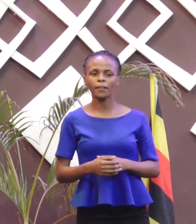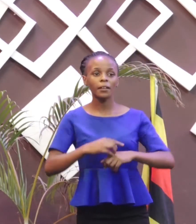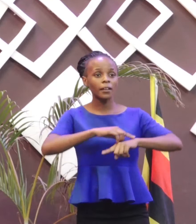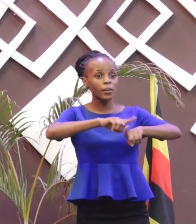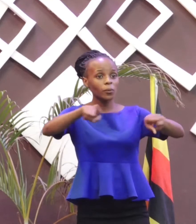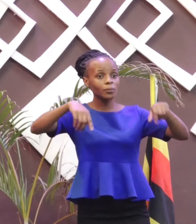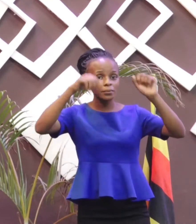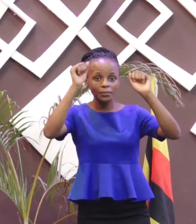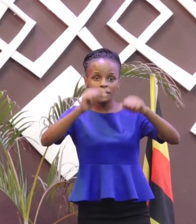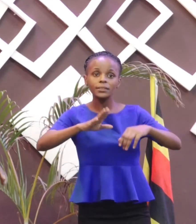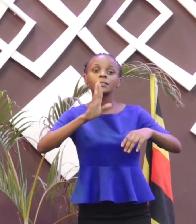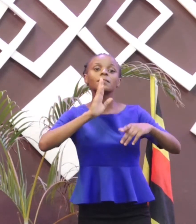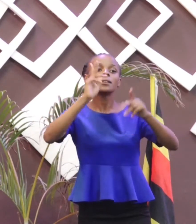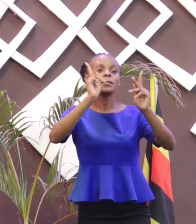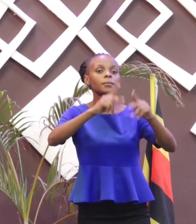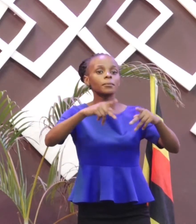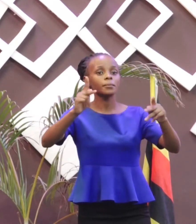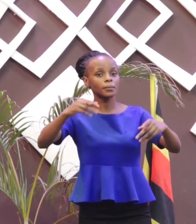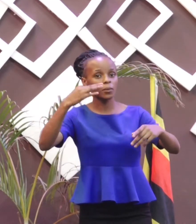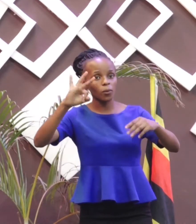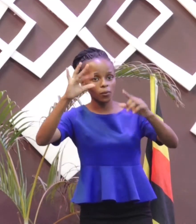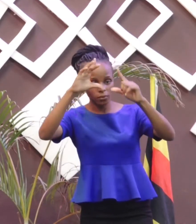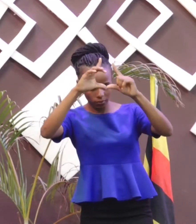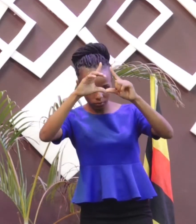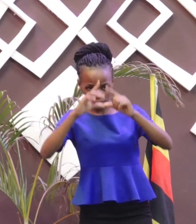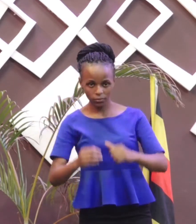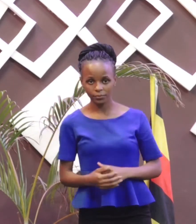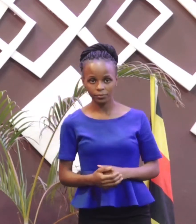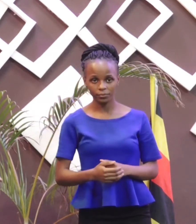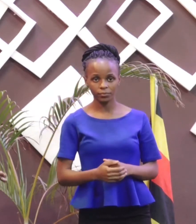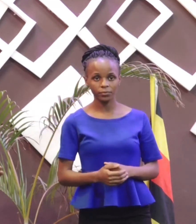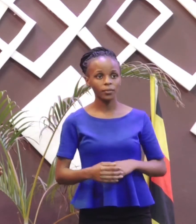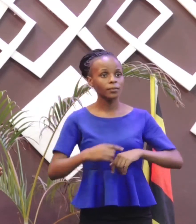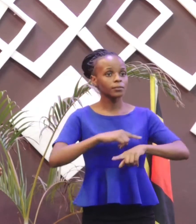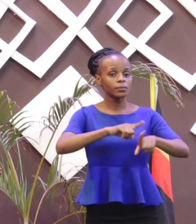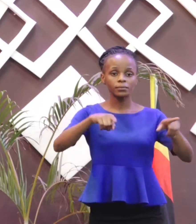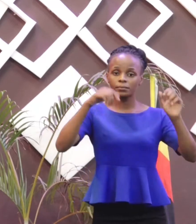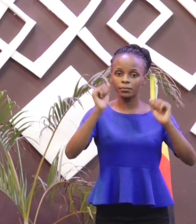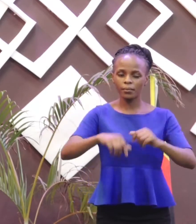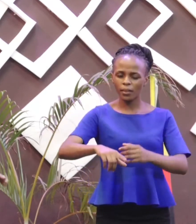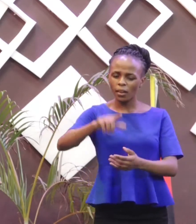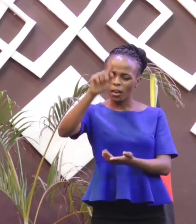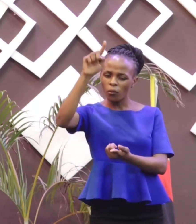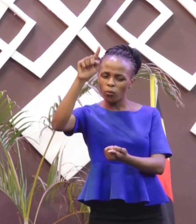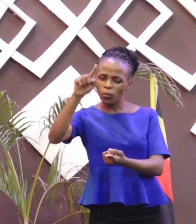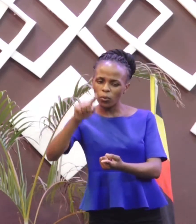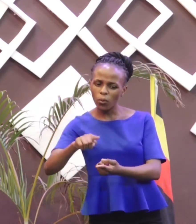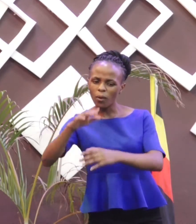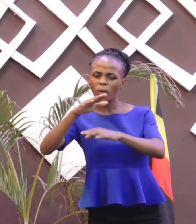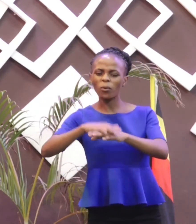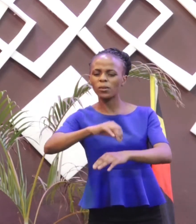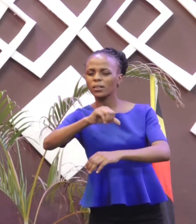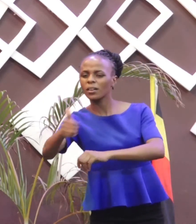must be people of the word. Tulino kubanga tuli bantu ba kigambo. We must reduce on words.